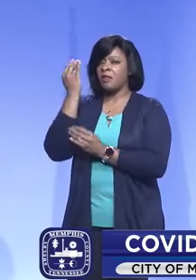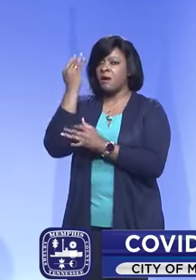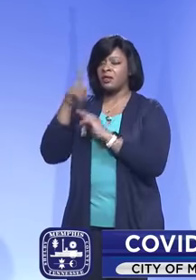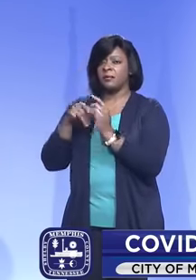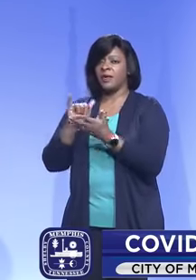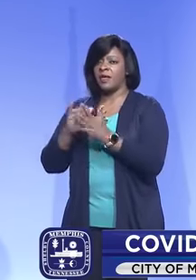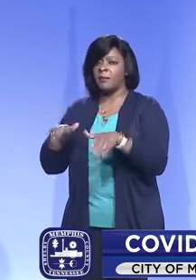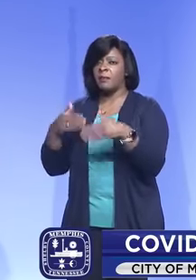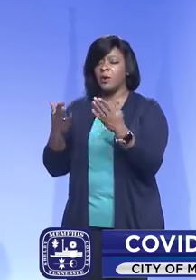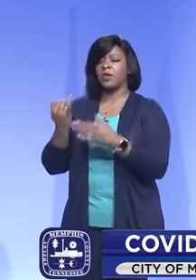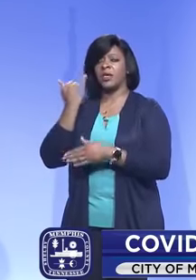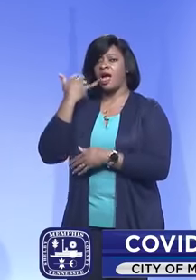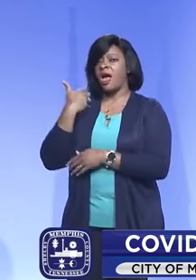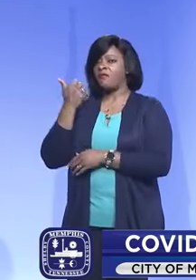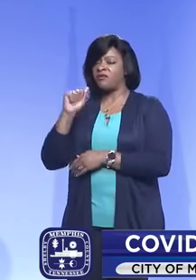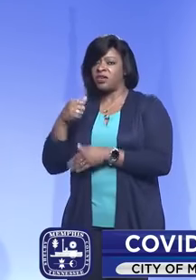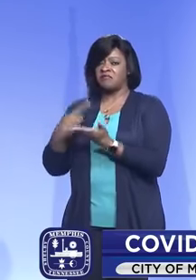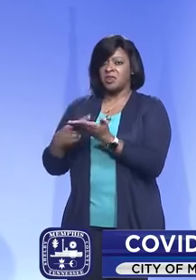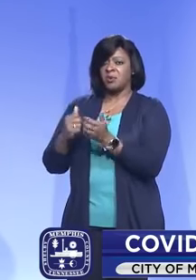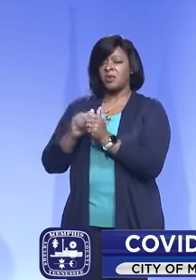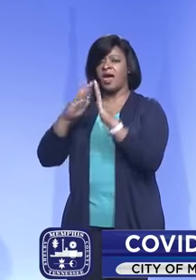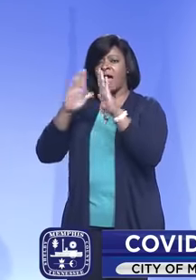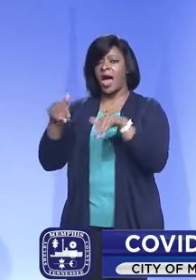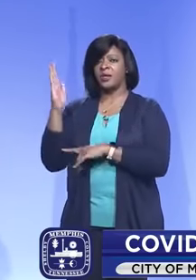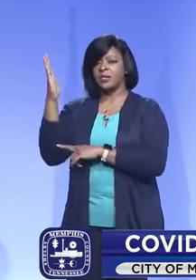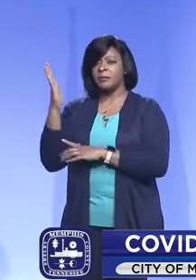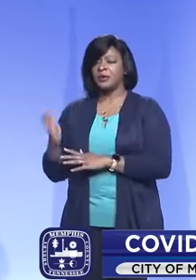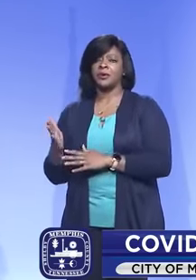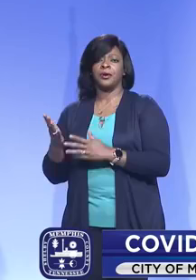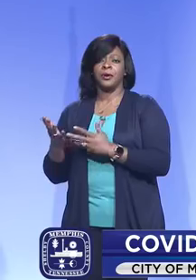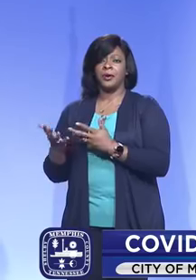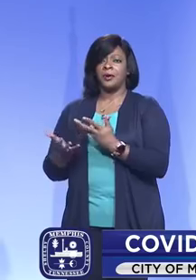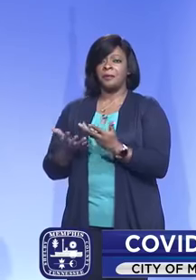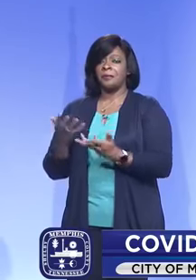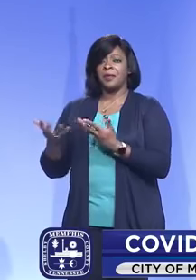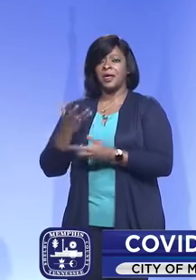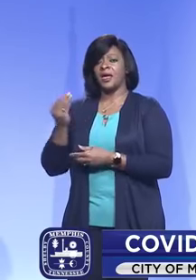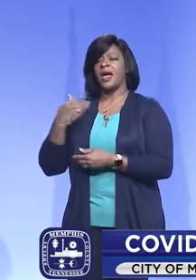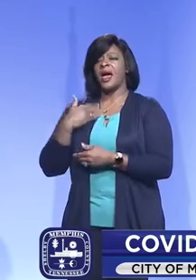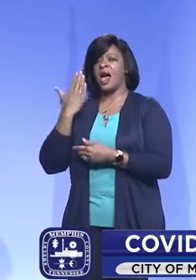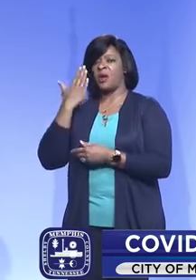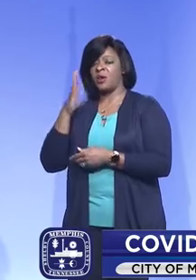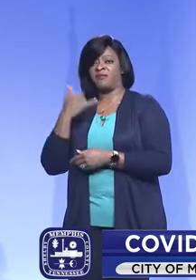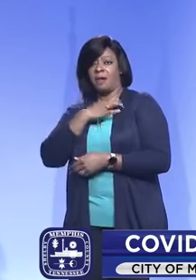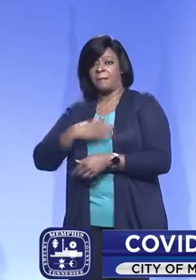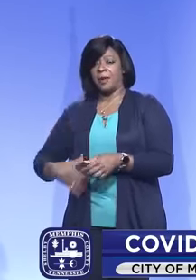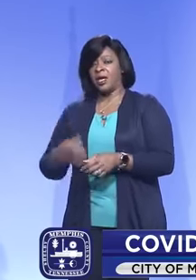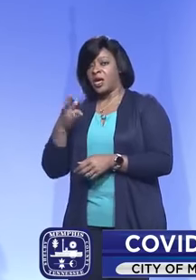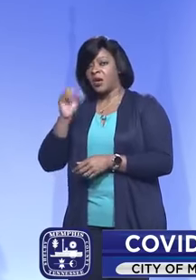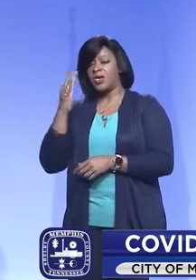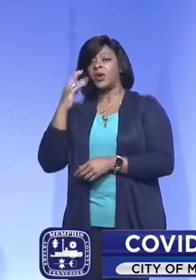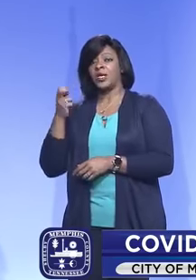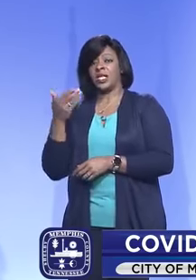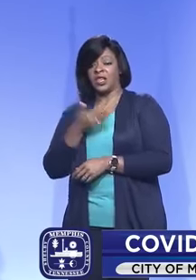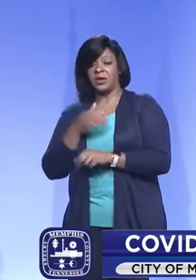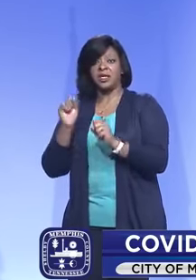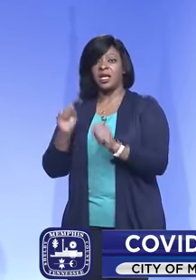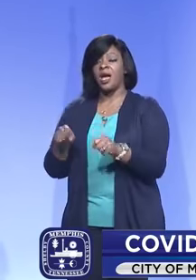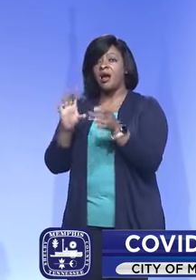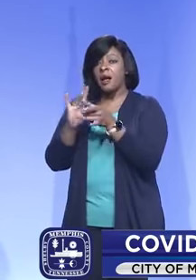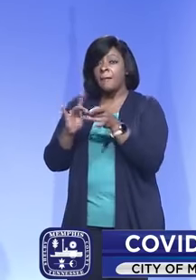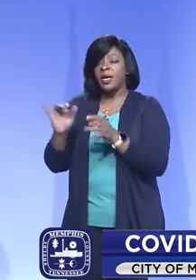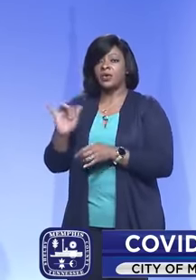that proposal, if you've had any discussions with the House Speaker. And then I don't know if Mayor Harris, I know he's there, if you would